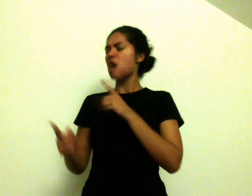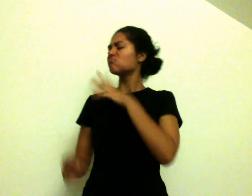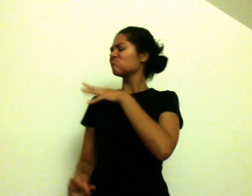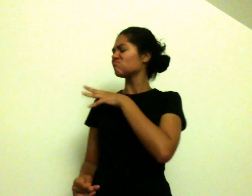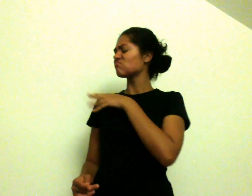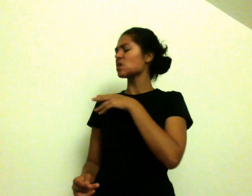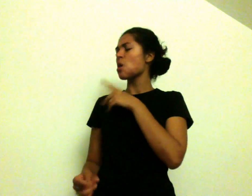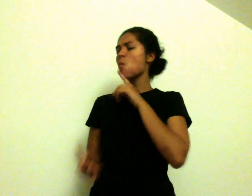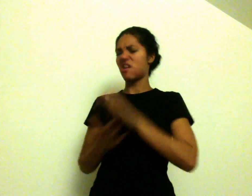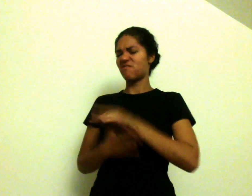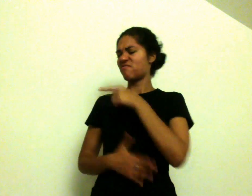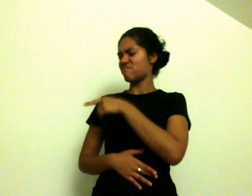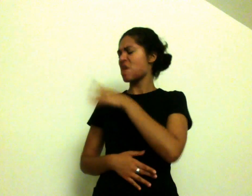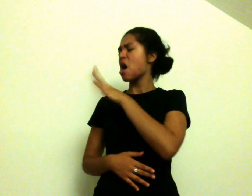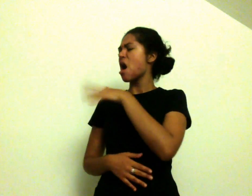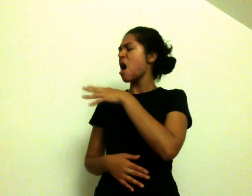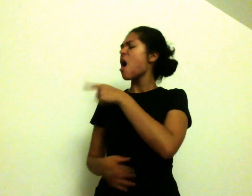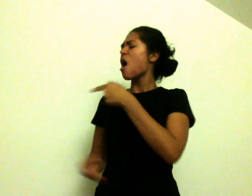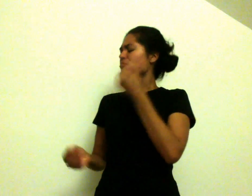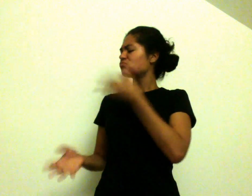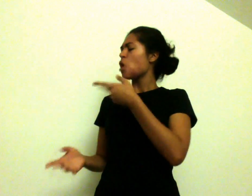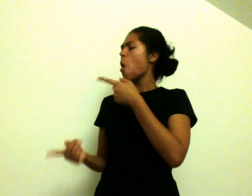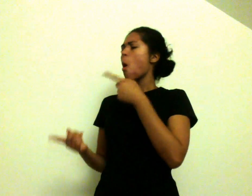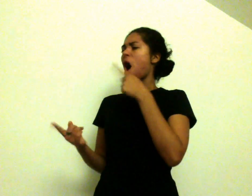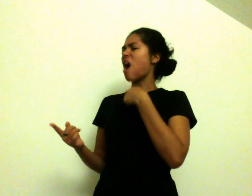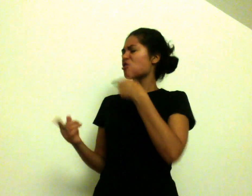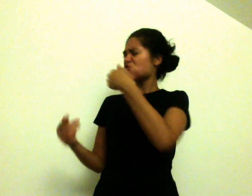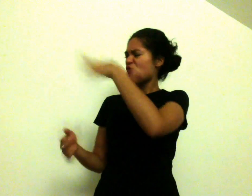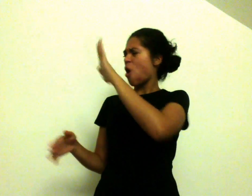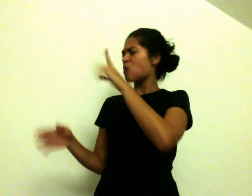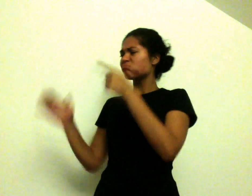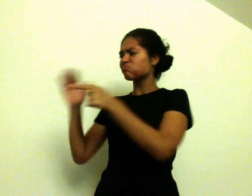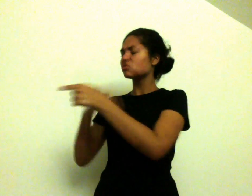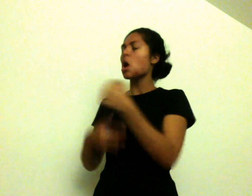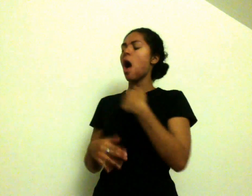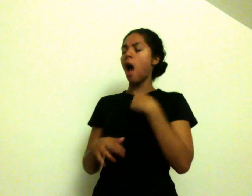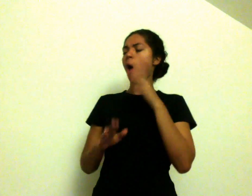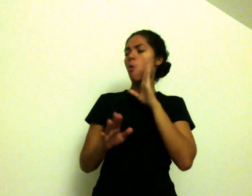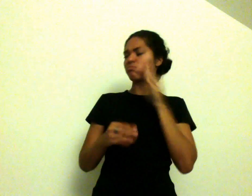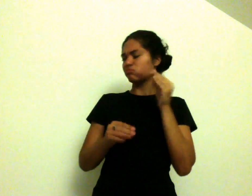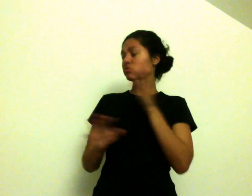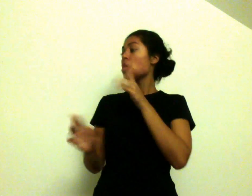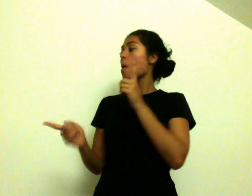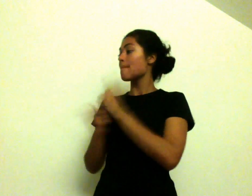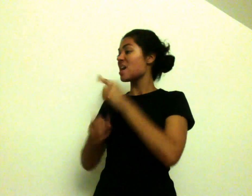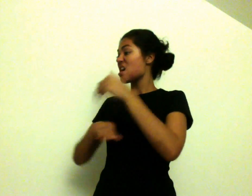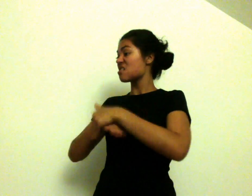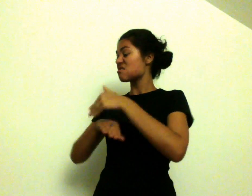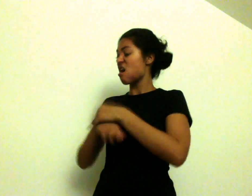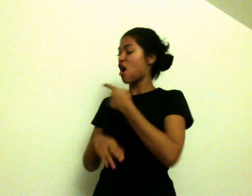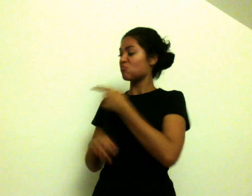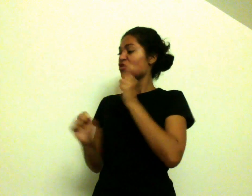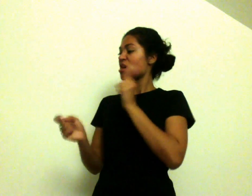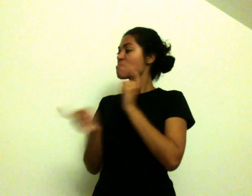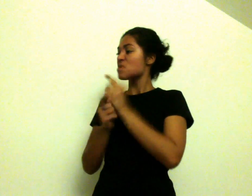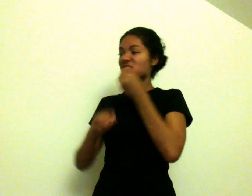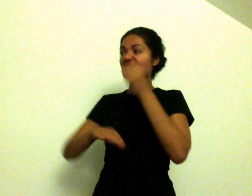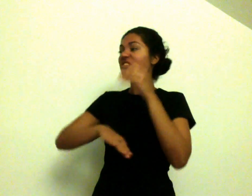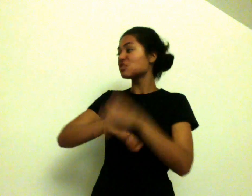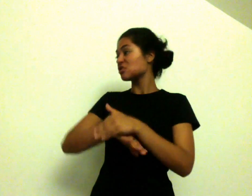she's back in an open arena of options, and thought of a teenage dream she used to have, which the writer doesn't tell us, but basically to